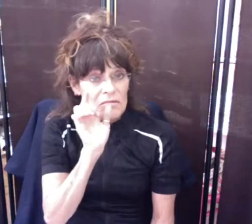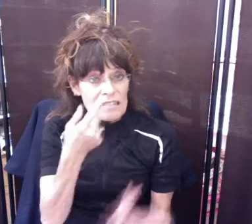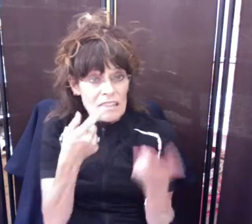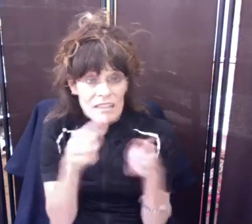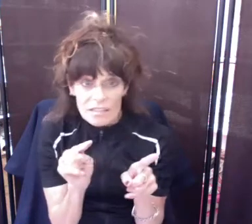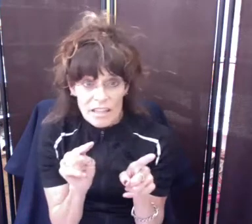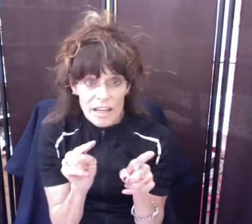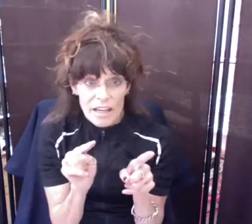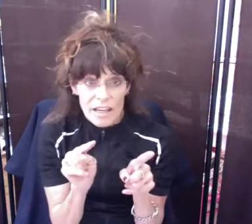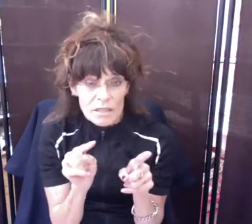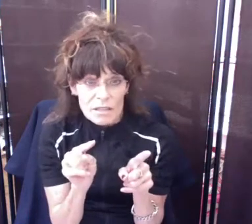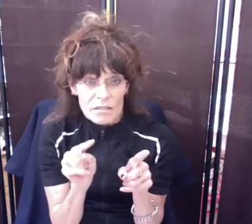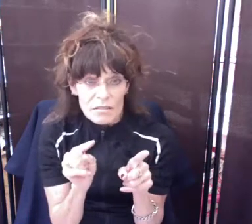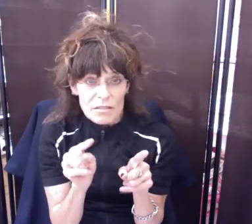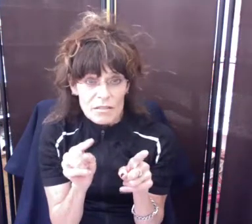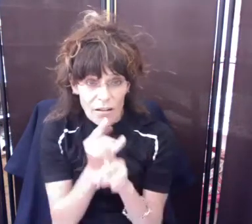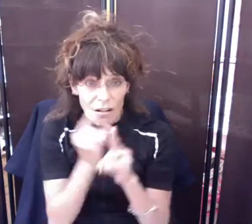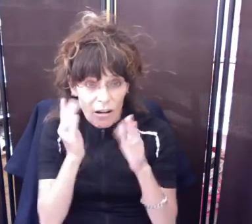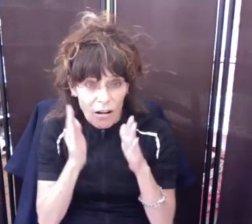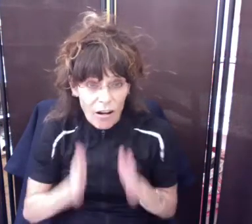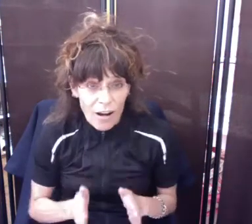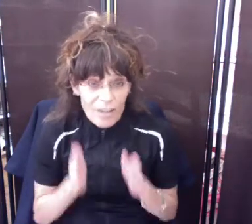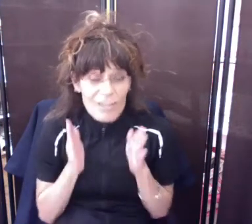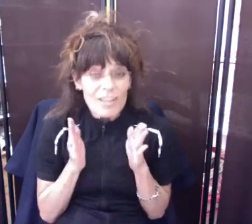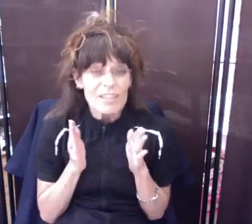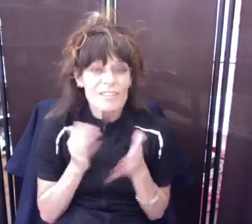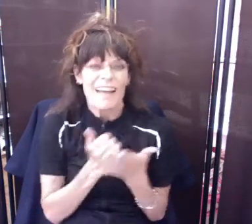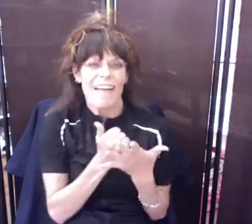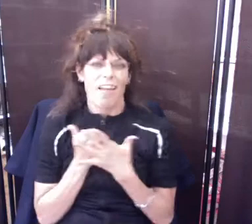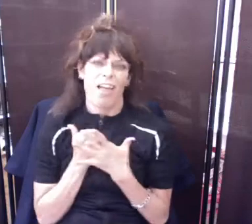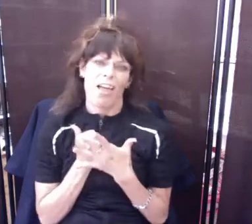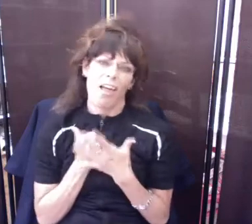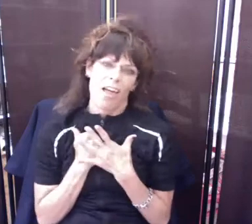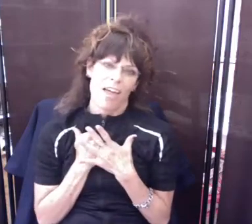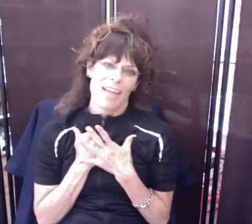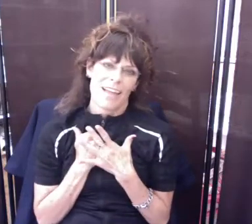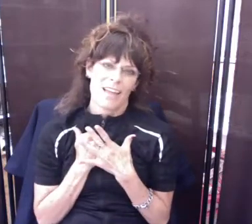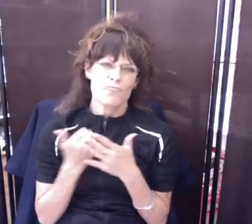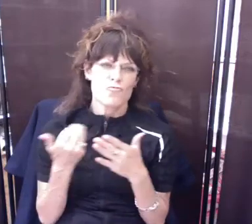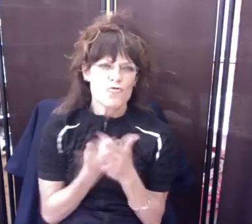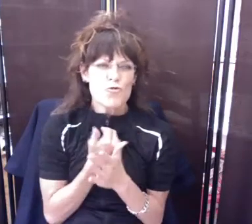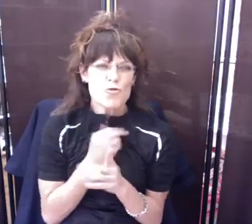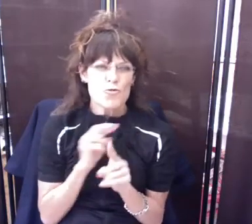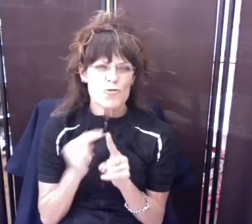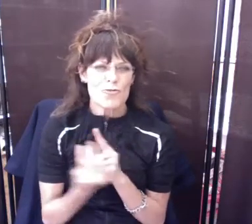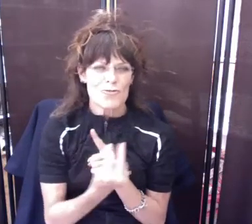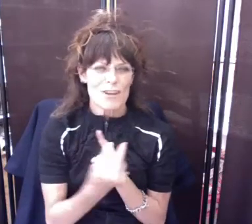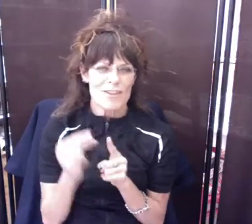for us as alcoholics. It gives us a new outlook and attitude on life. It takes away the fear and